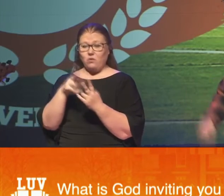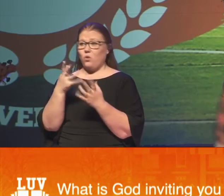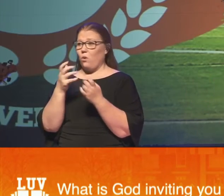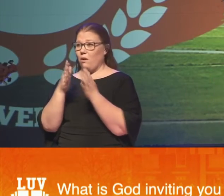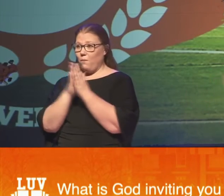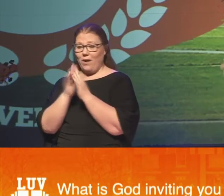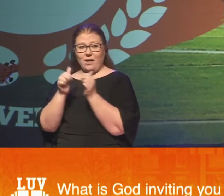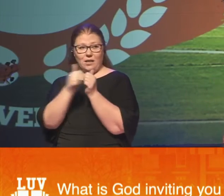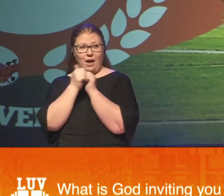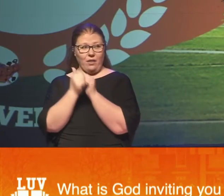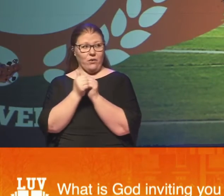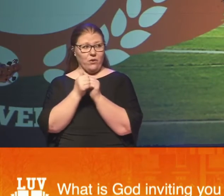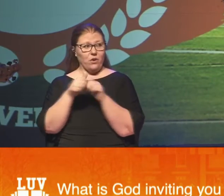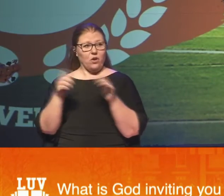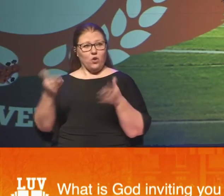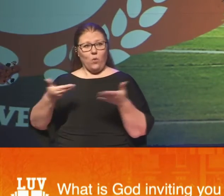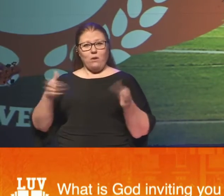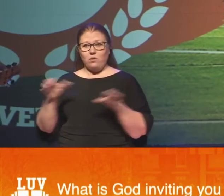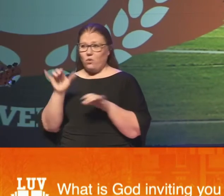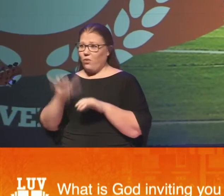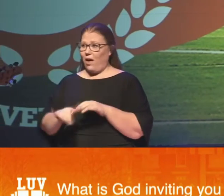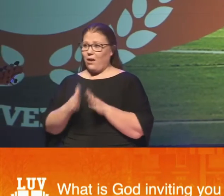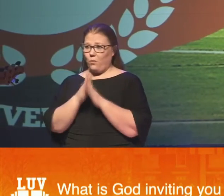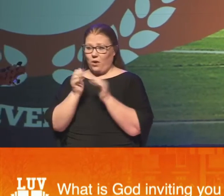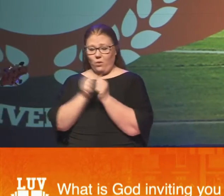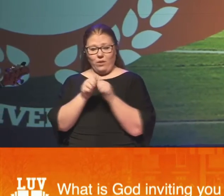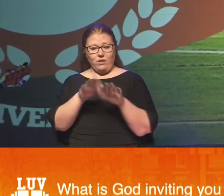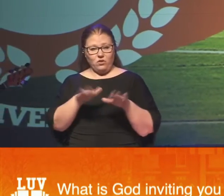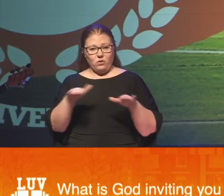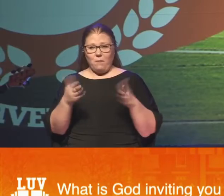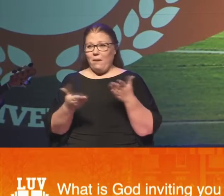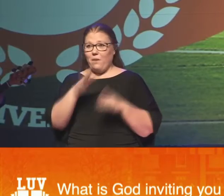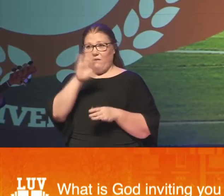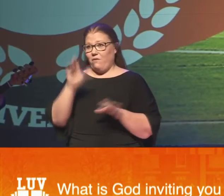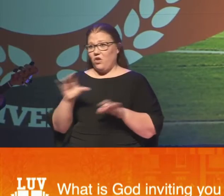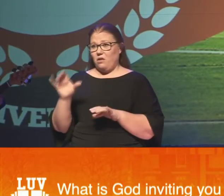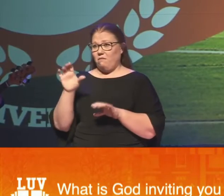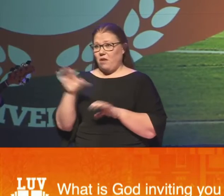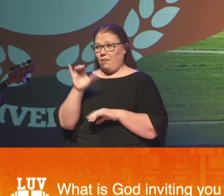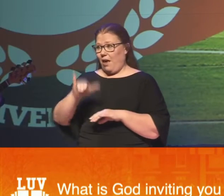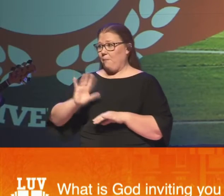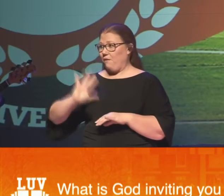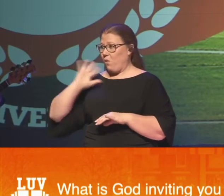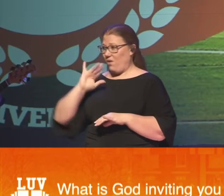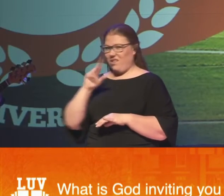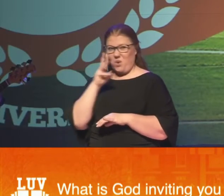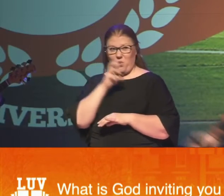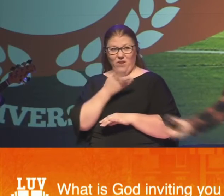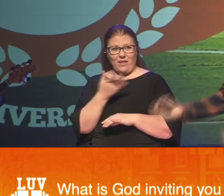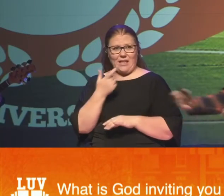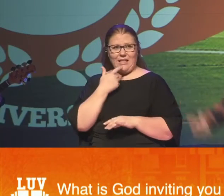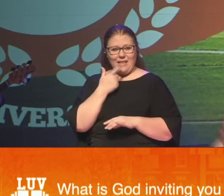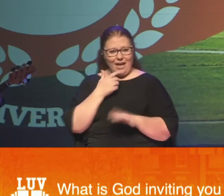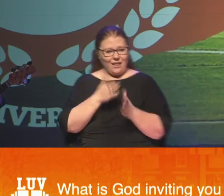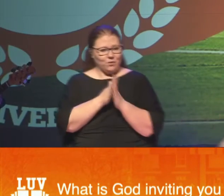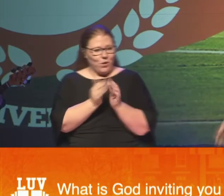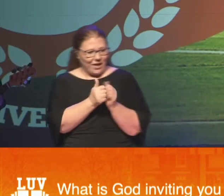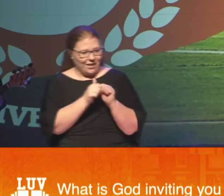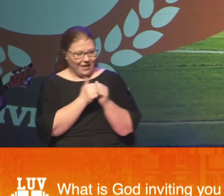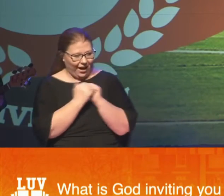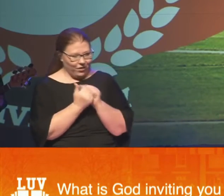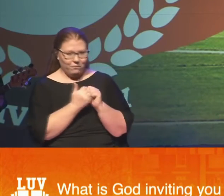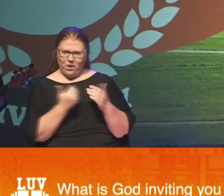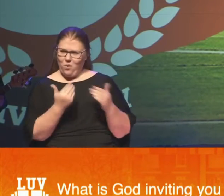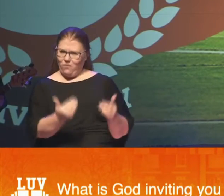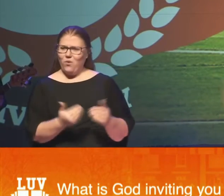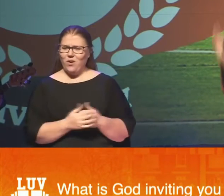have communion, you're welcome to do that, to pray with your children. Maybe you've never done that before, and that's a weird thing to just say, hey, let's pray together. Go